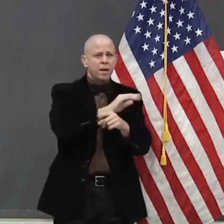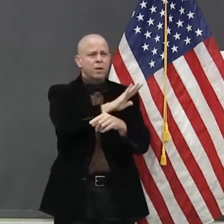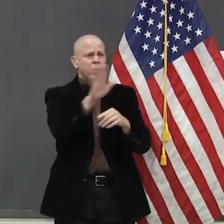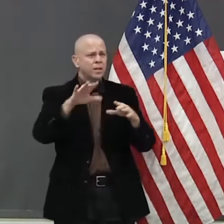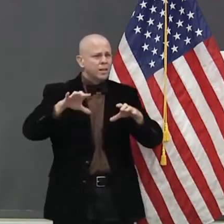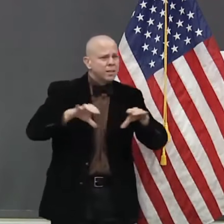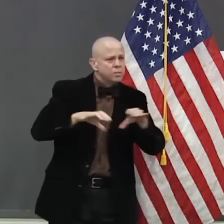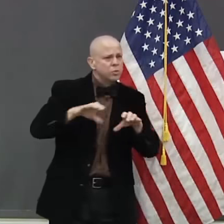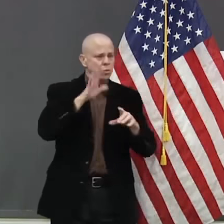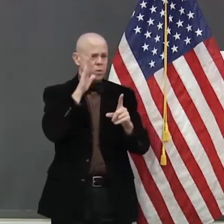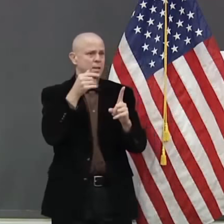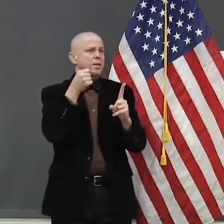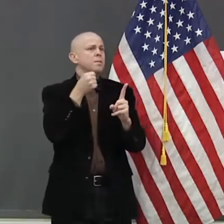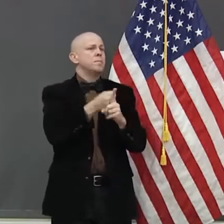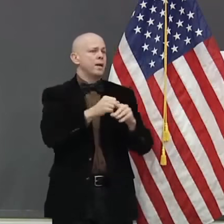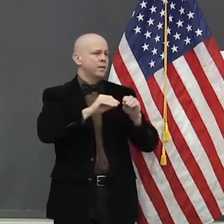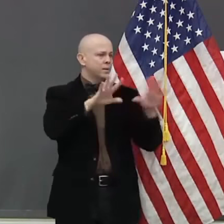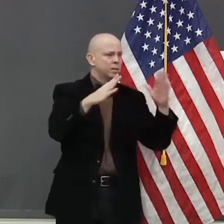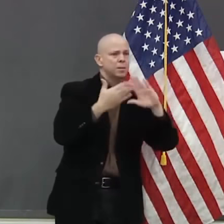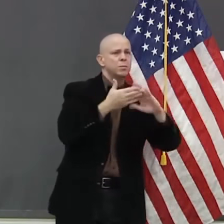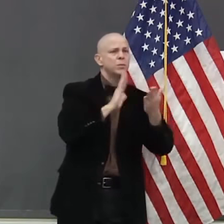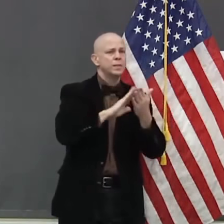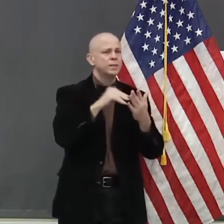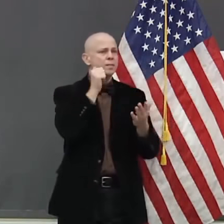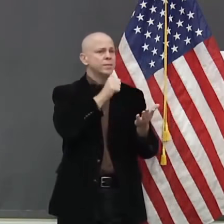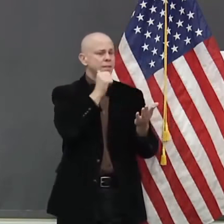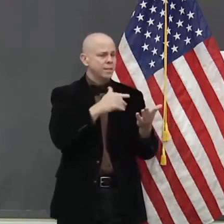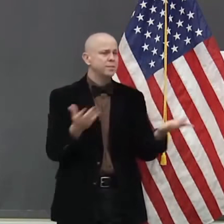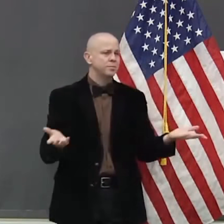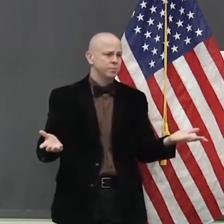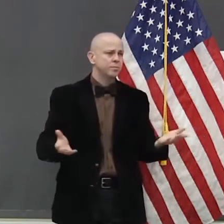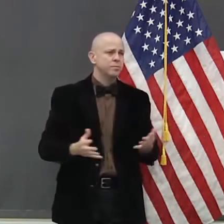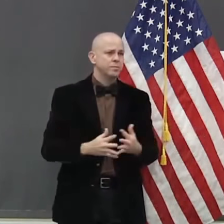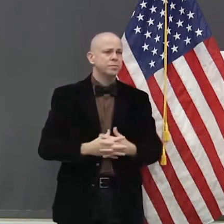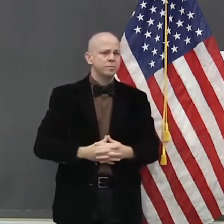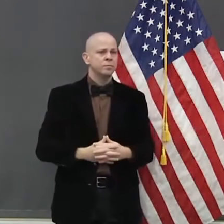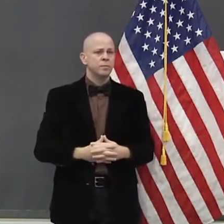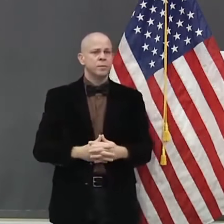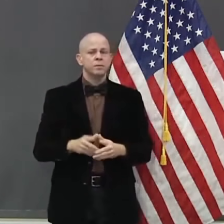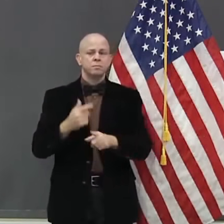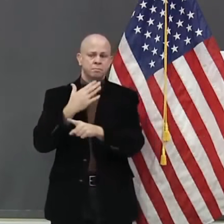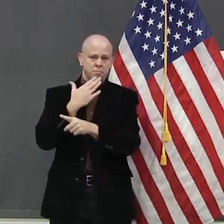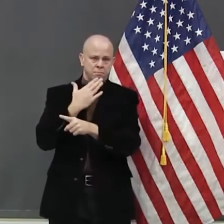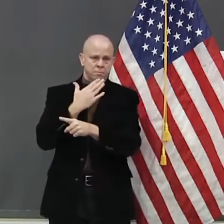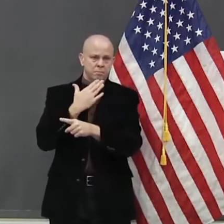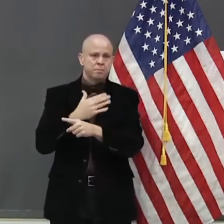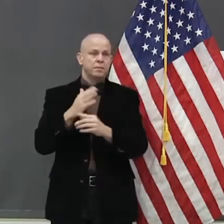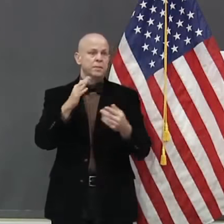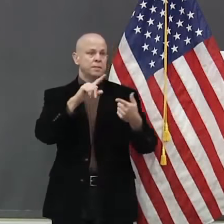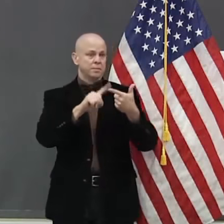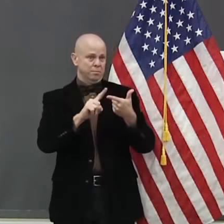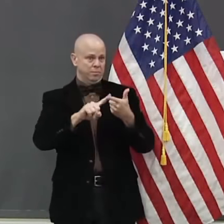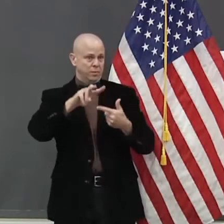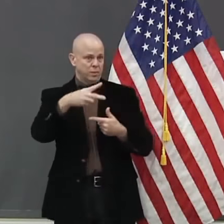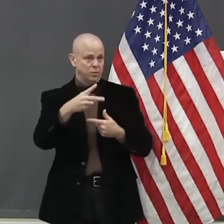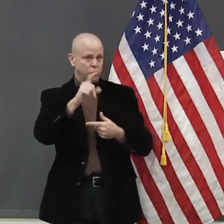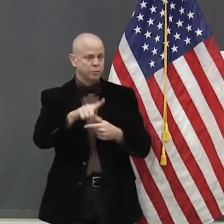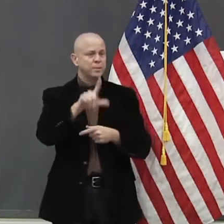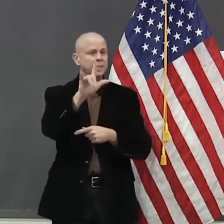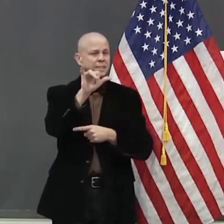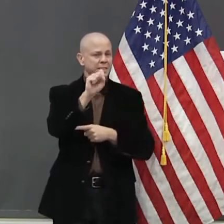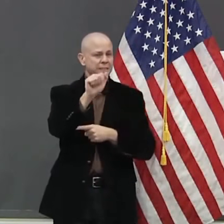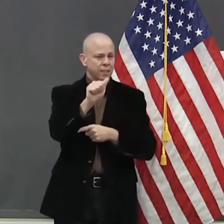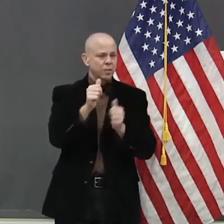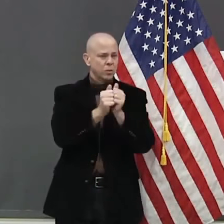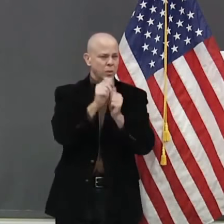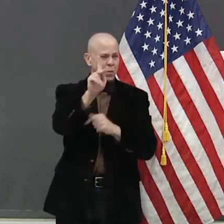impacts others every single day. Thanks, Lachey. We're going to go next to Lisa Balick with COIN. Go ahead,